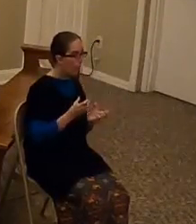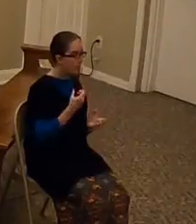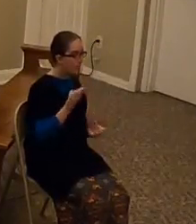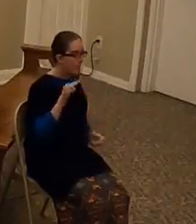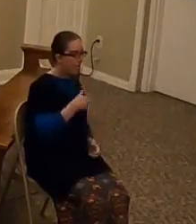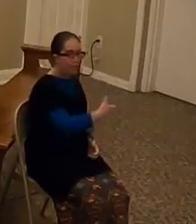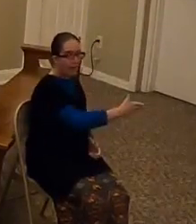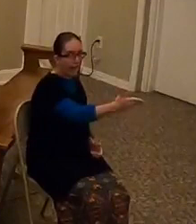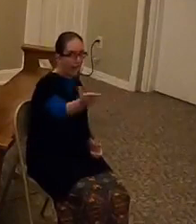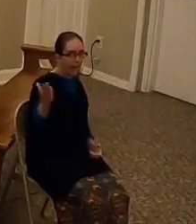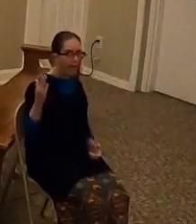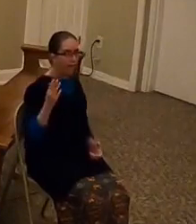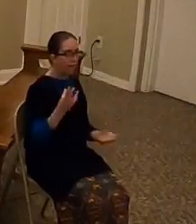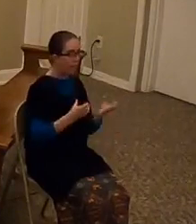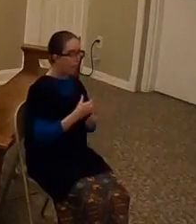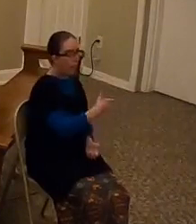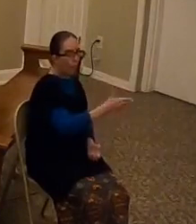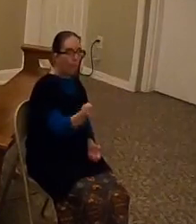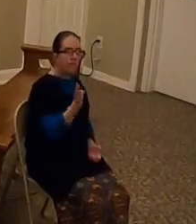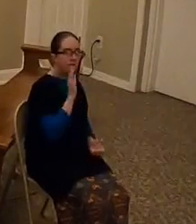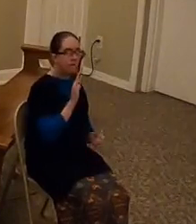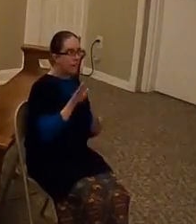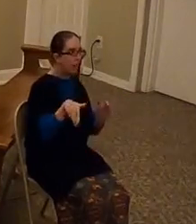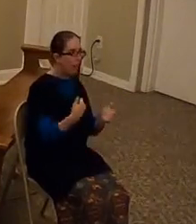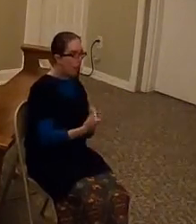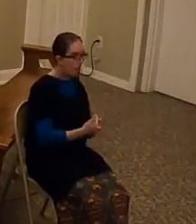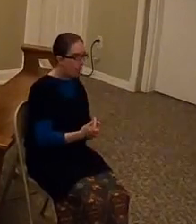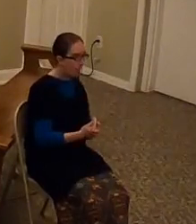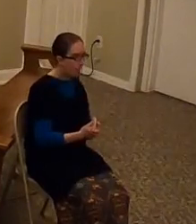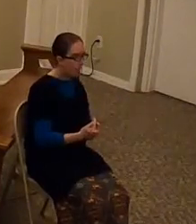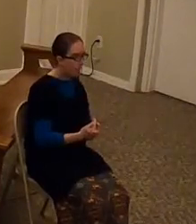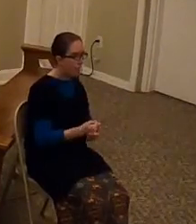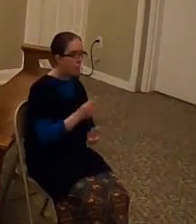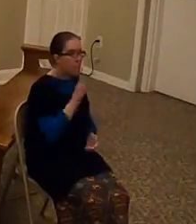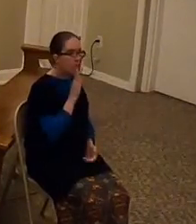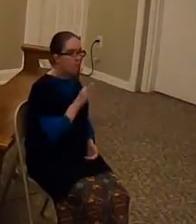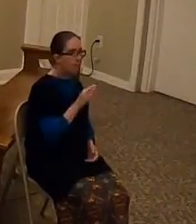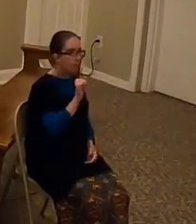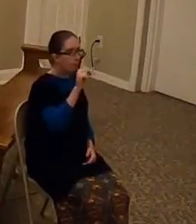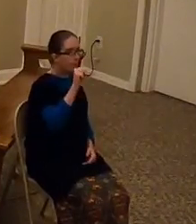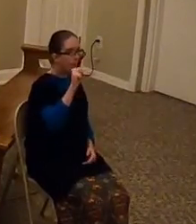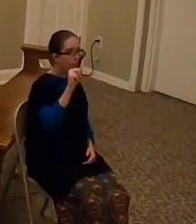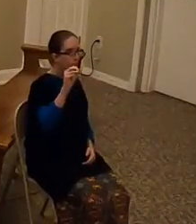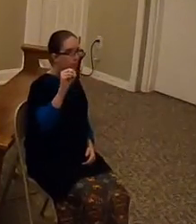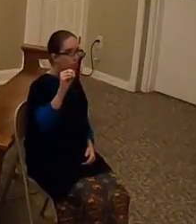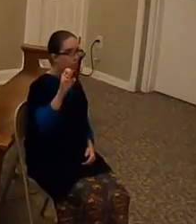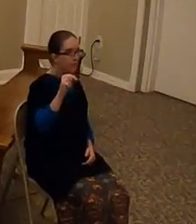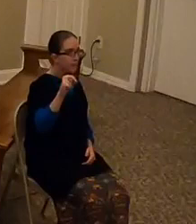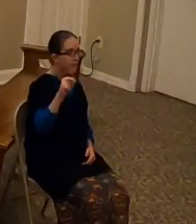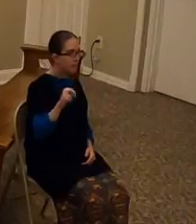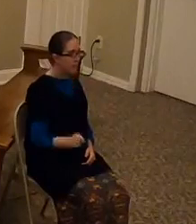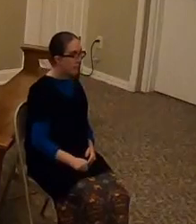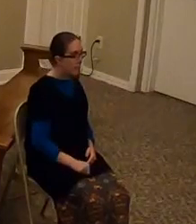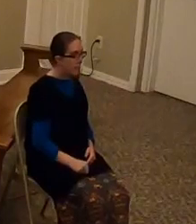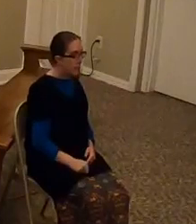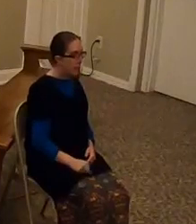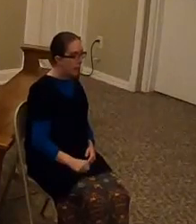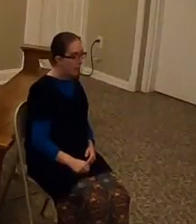us. He wants us to be wholesome. He wants us to be innocent. Hello?